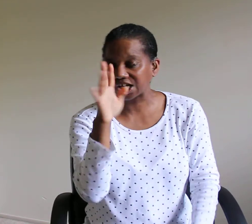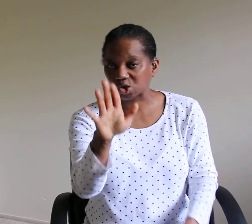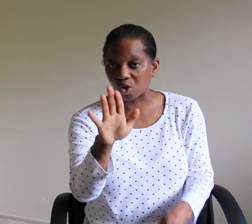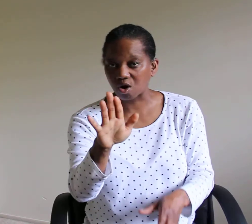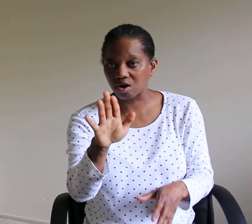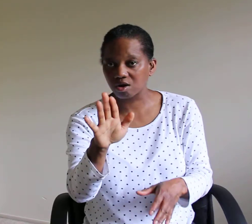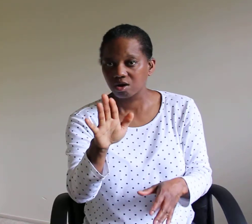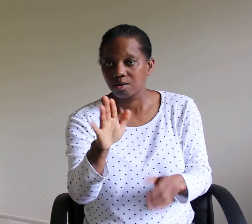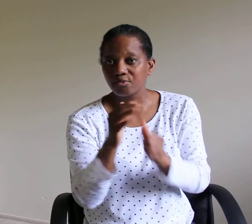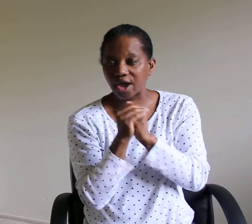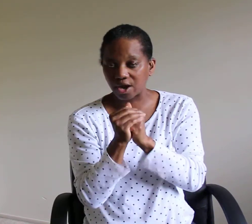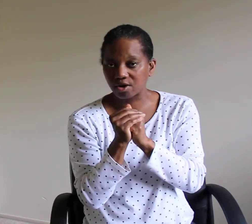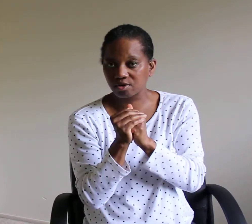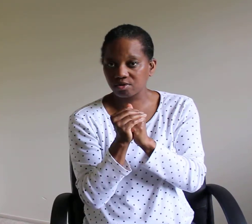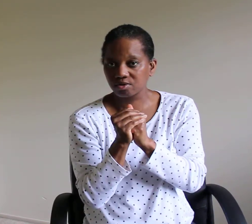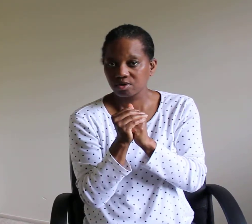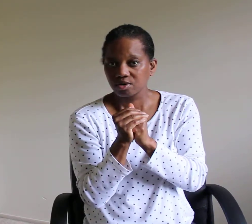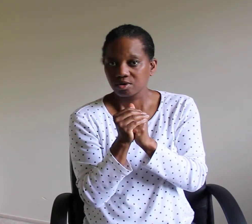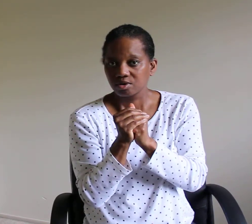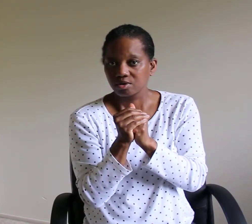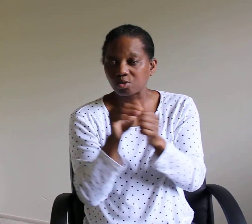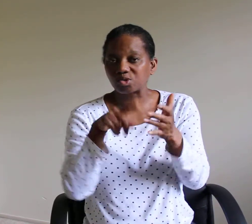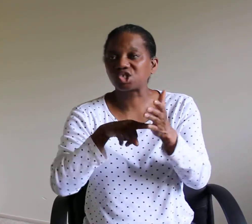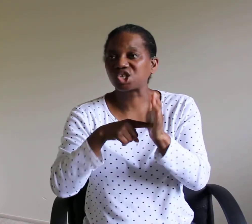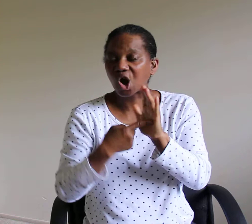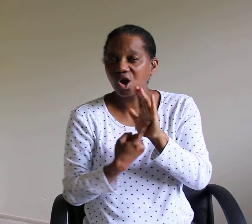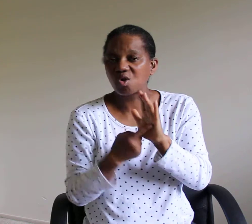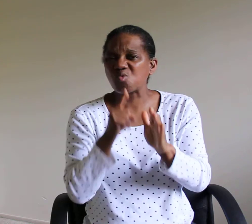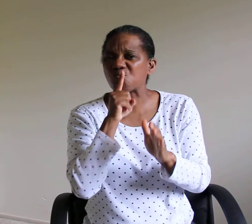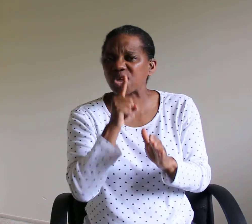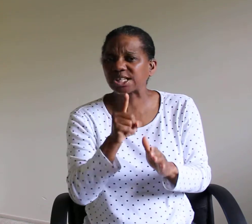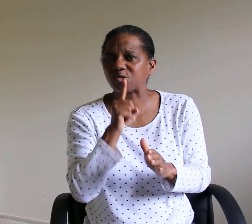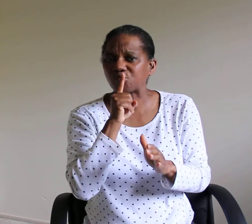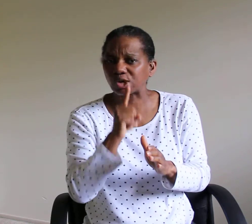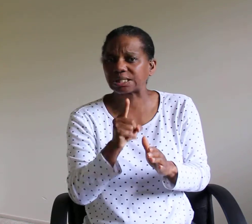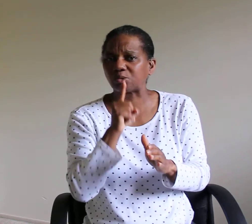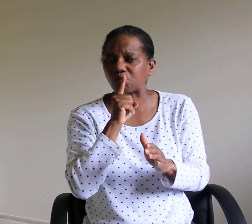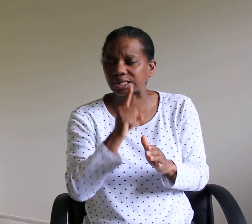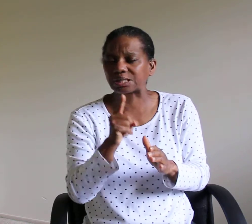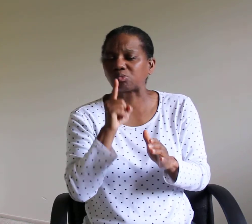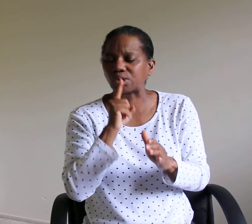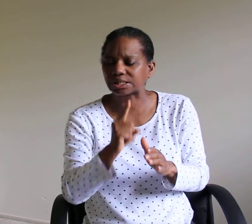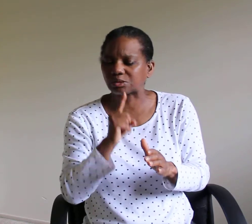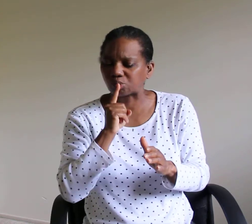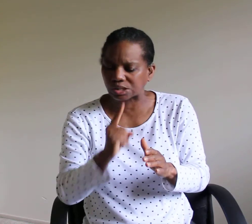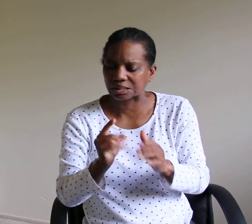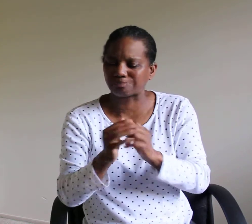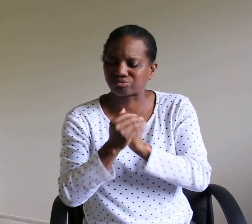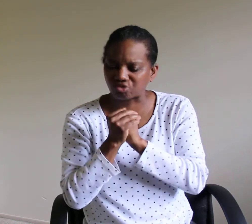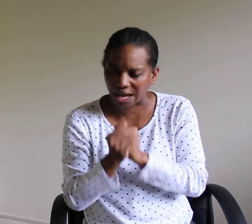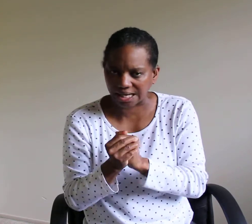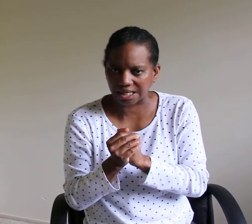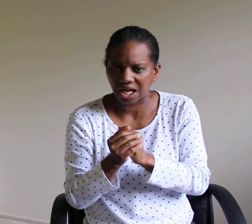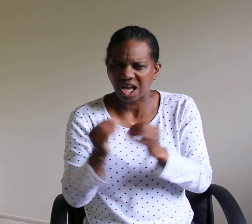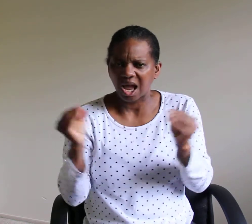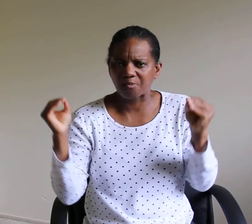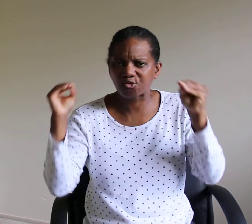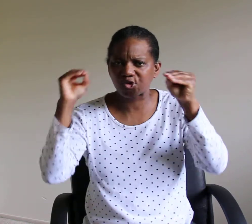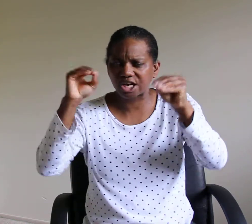see your prayer. You will start really, really, really, really, really praying and putting